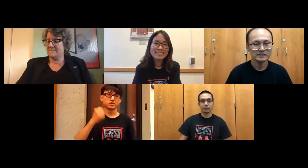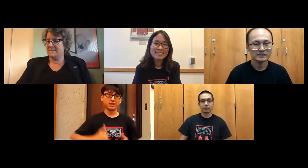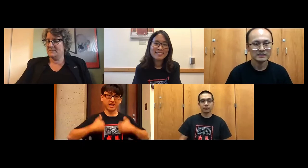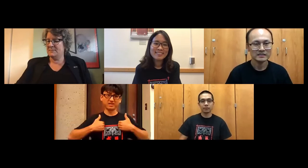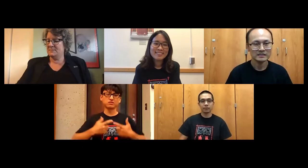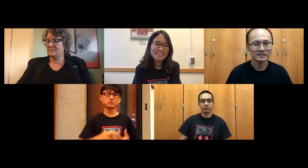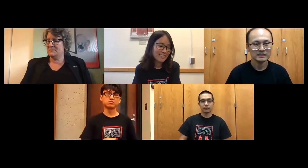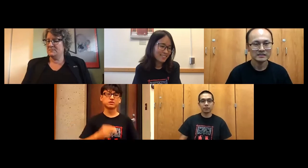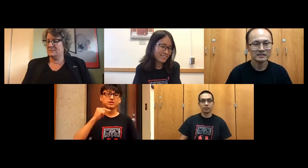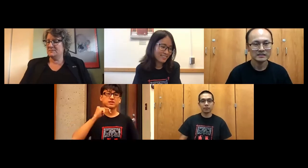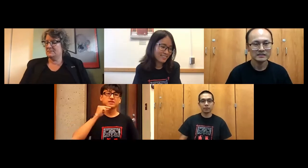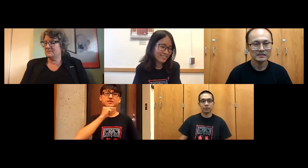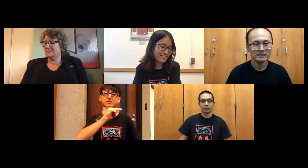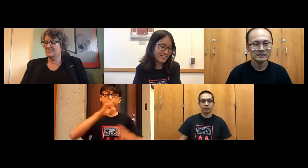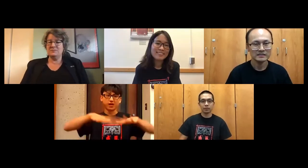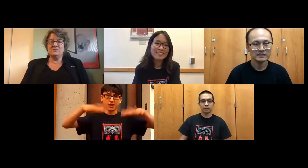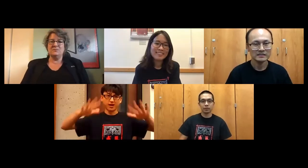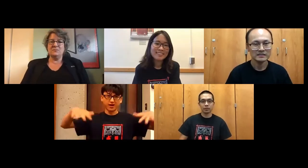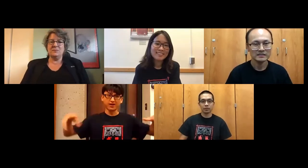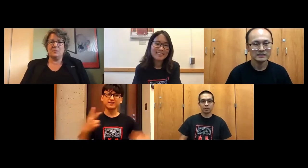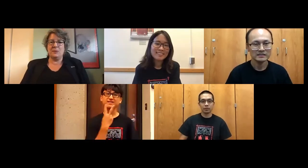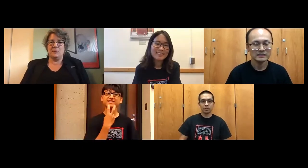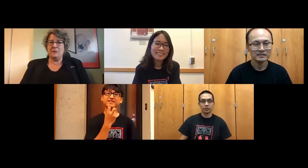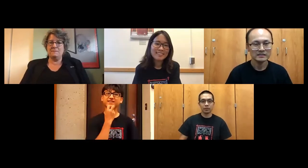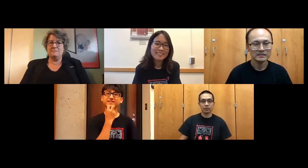was born and live from